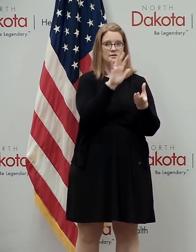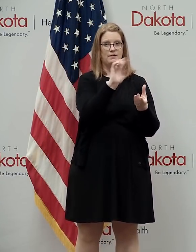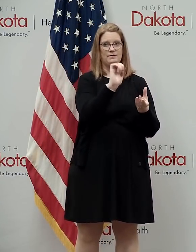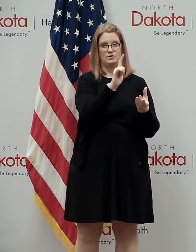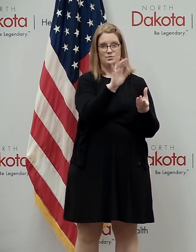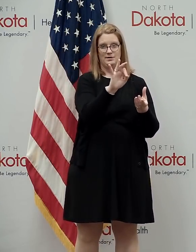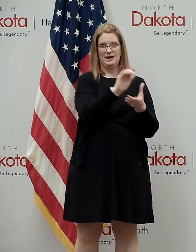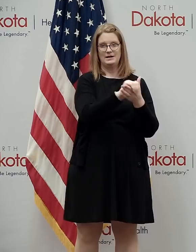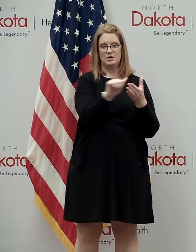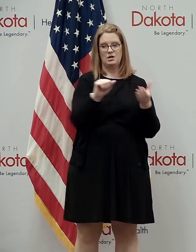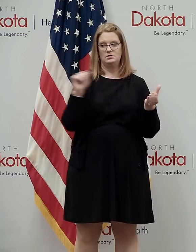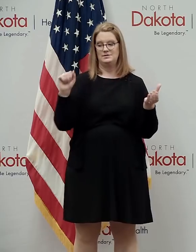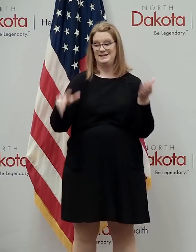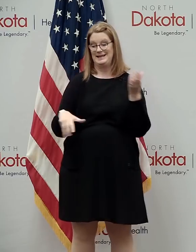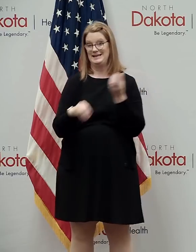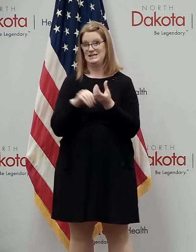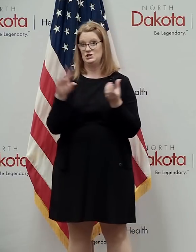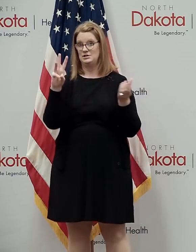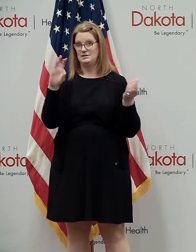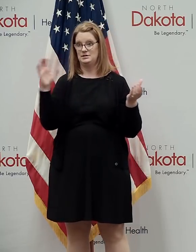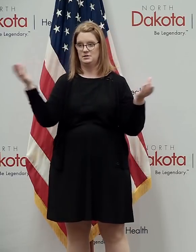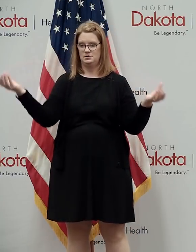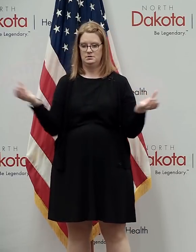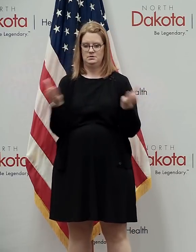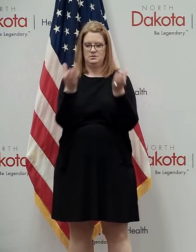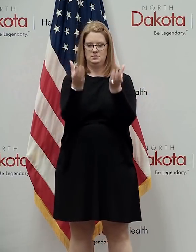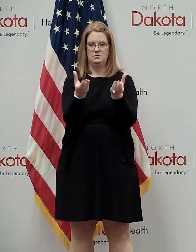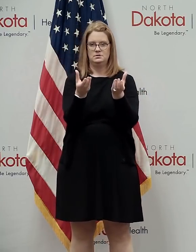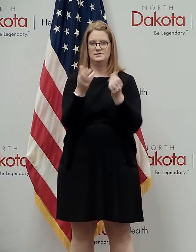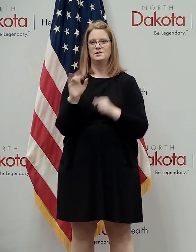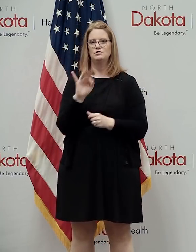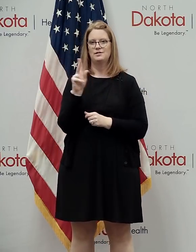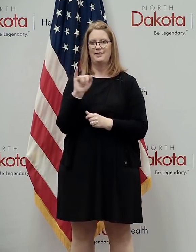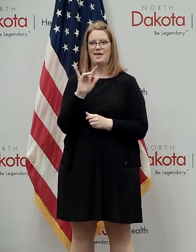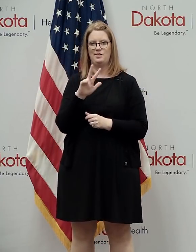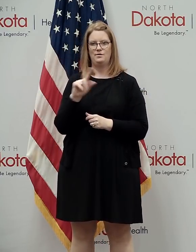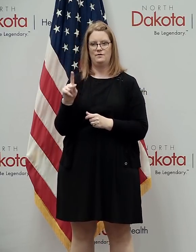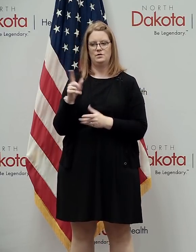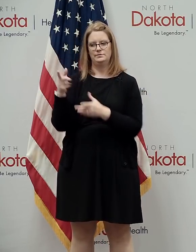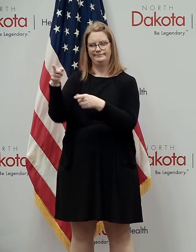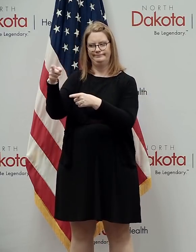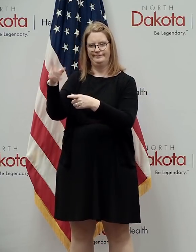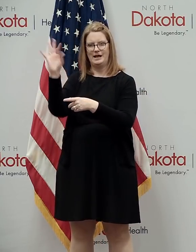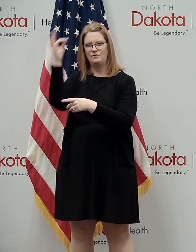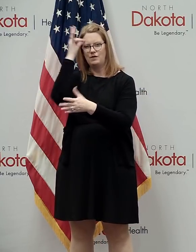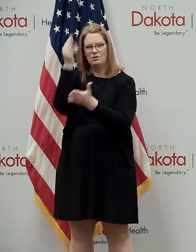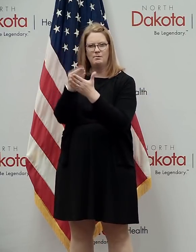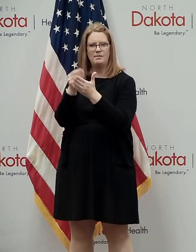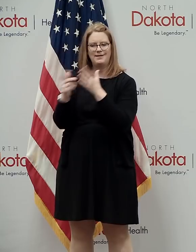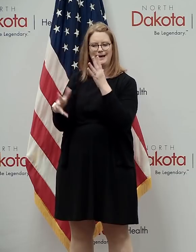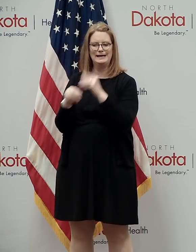North Dakota. That expires on July 31st, so the timing of this,